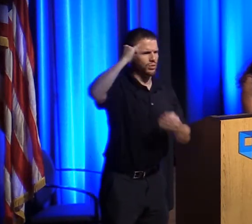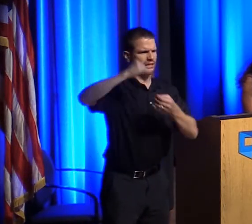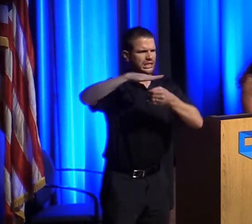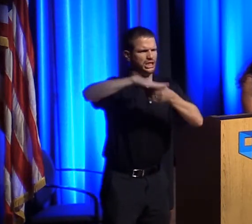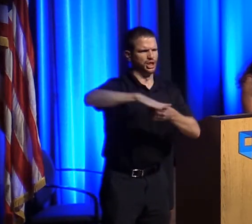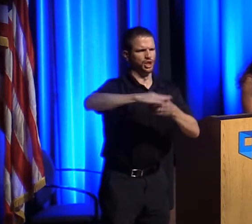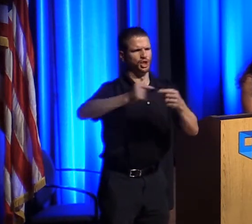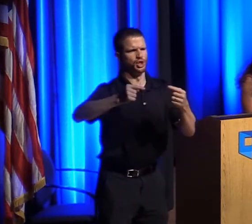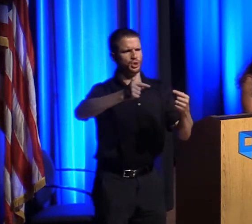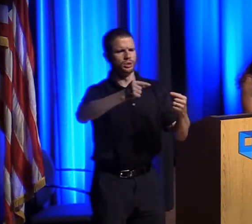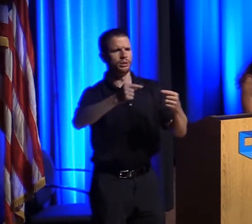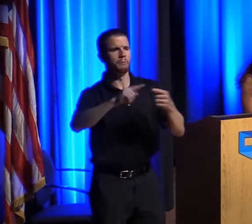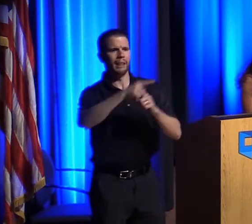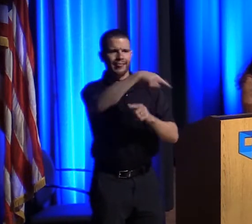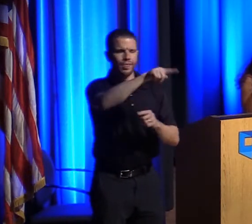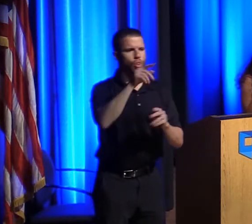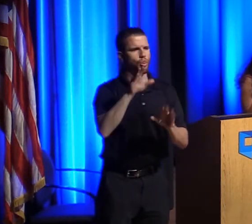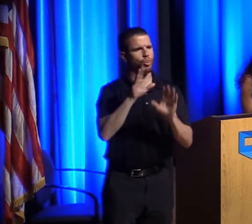solution. And